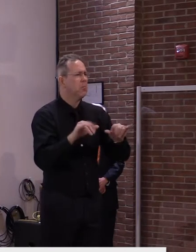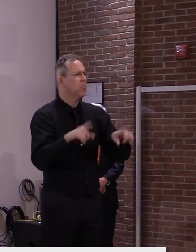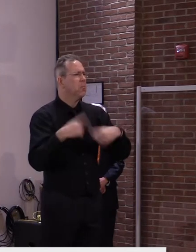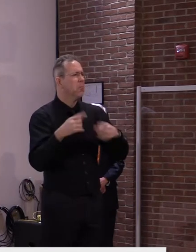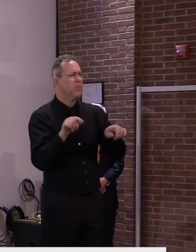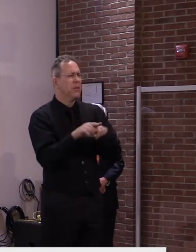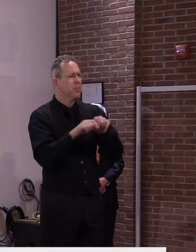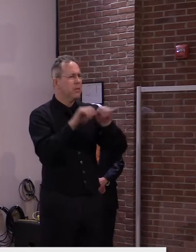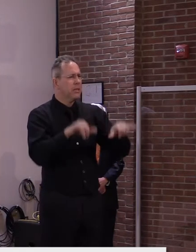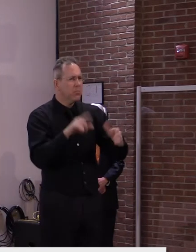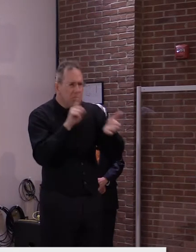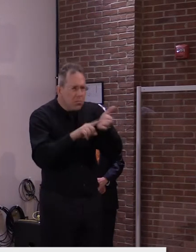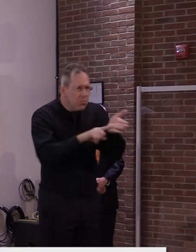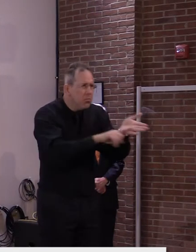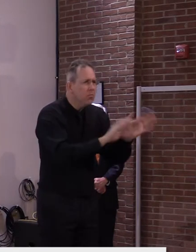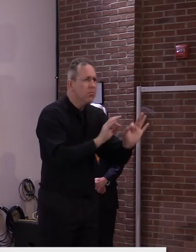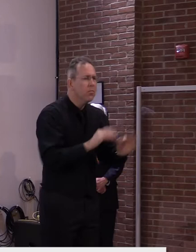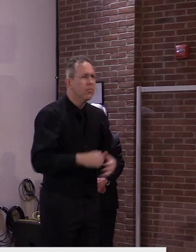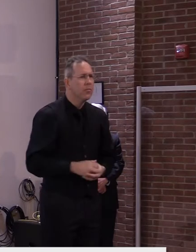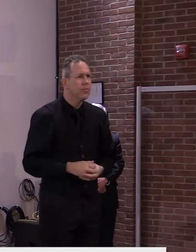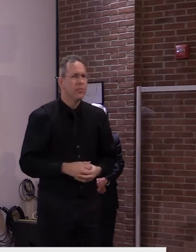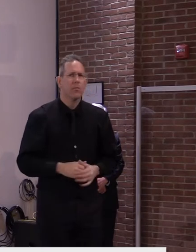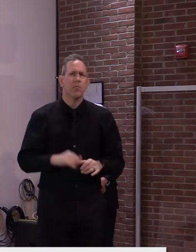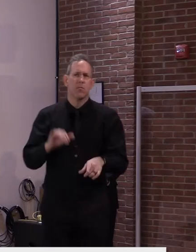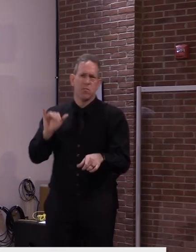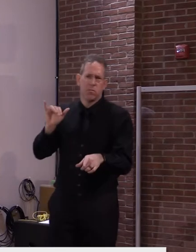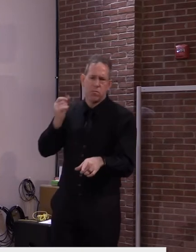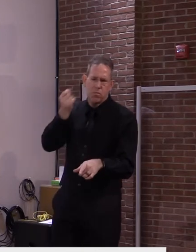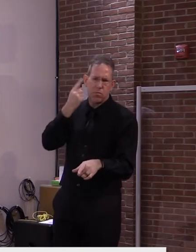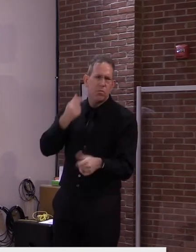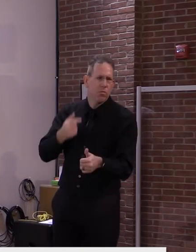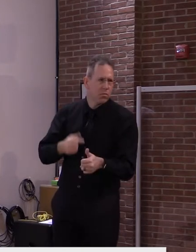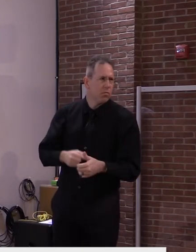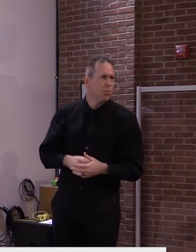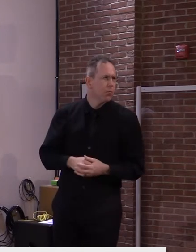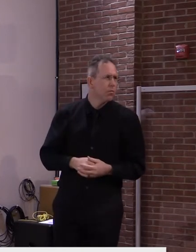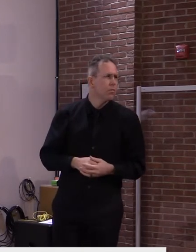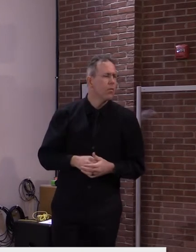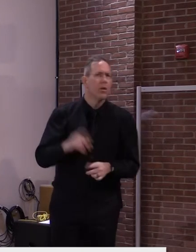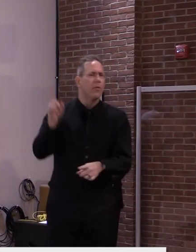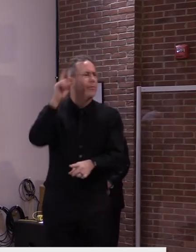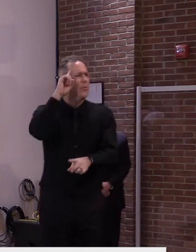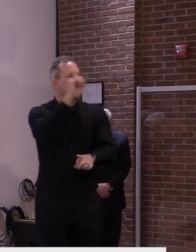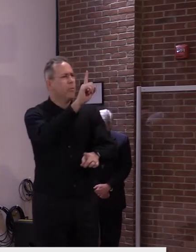Okay, I see. Thank you very much. I would want to also just add one other comment